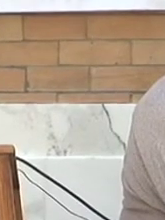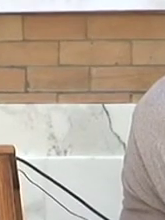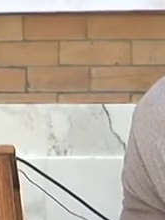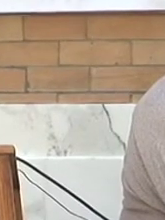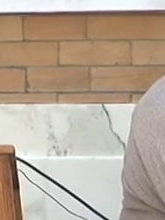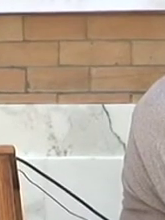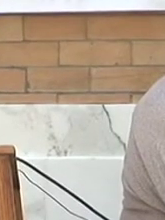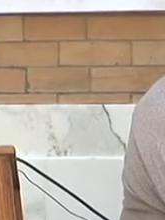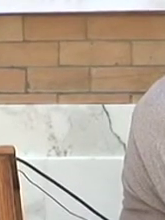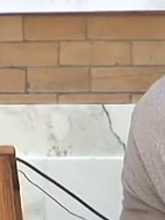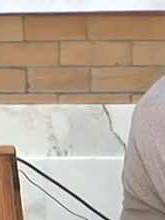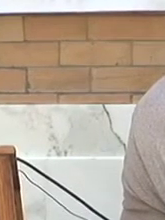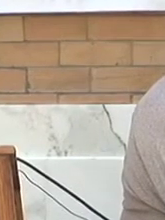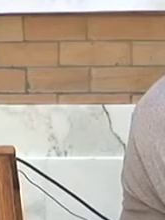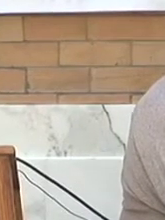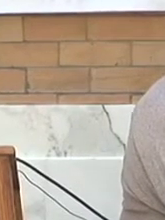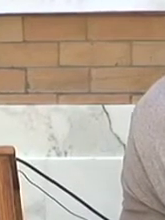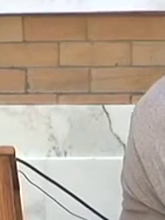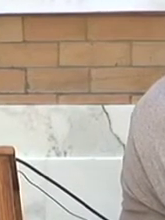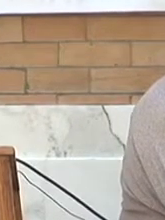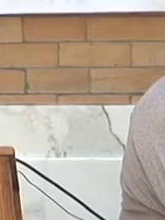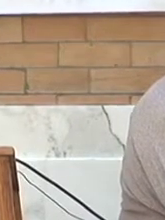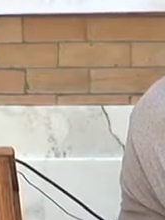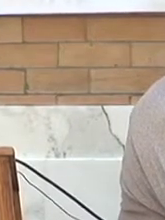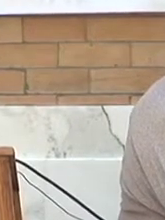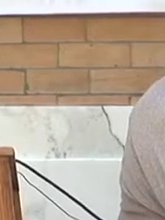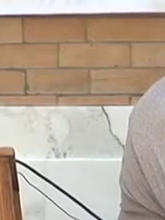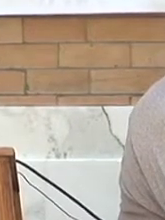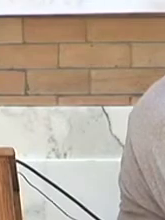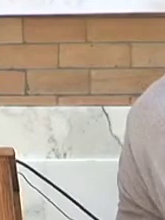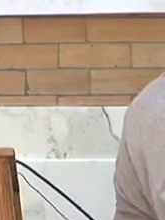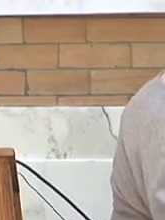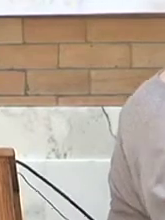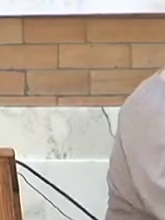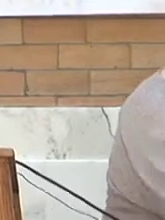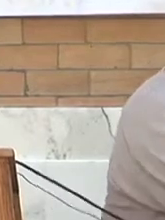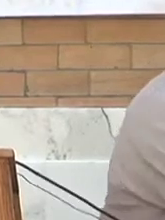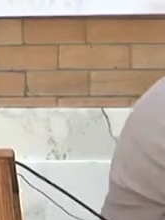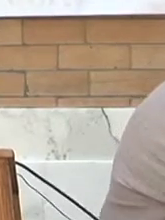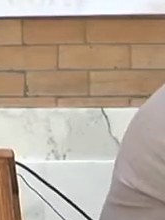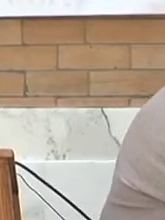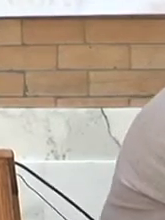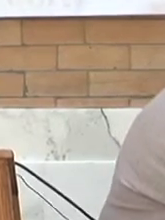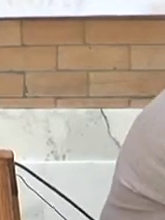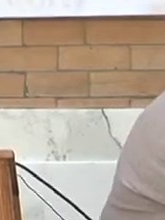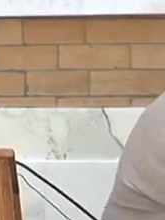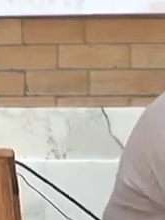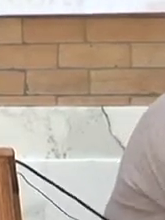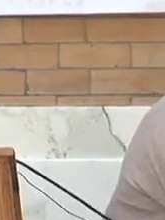I can, however, only have this good life because of good staff.